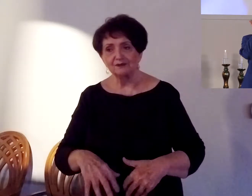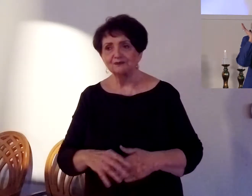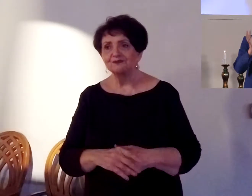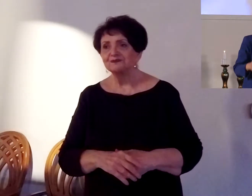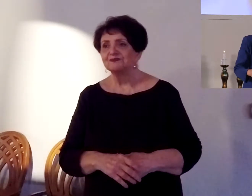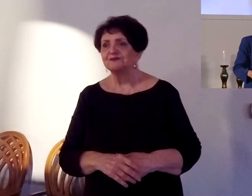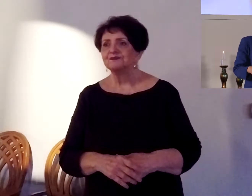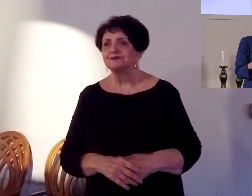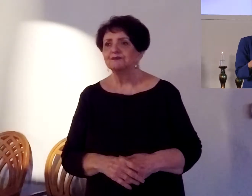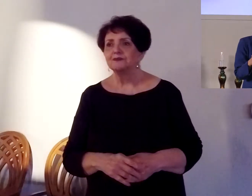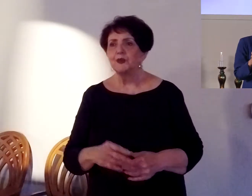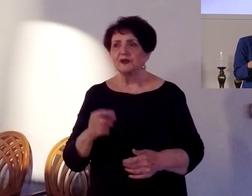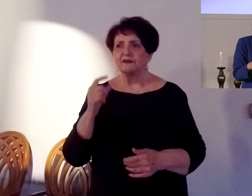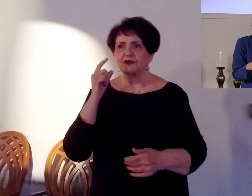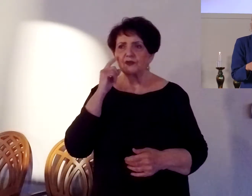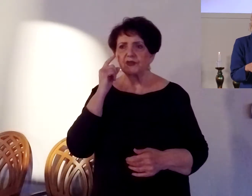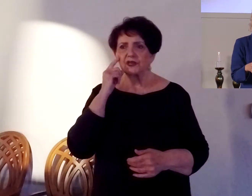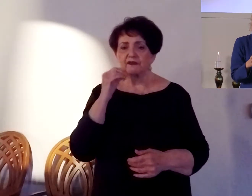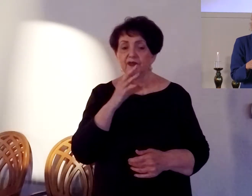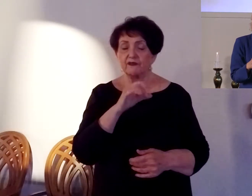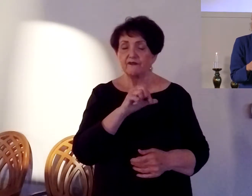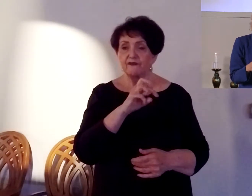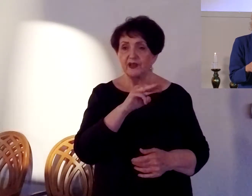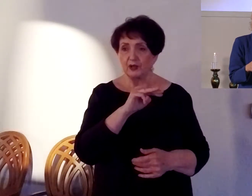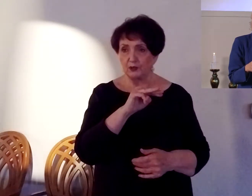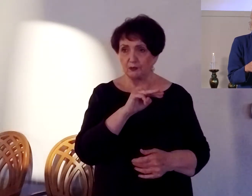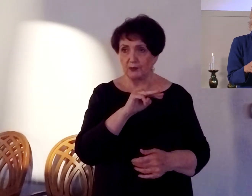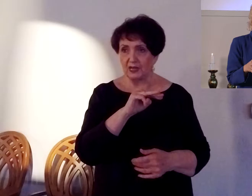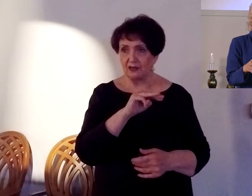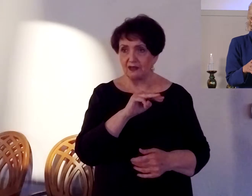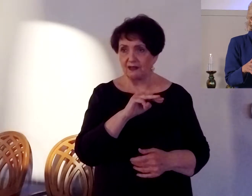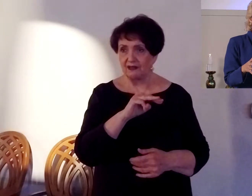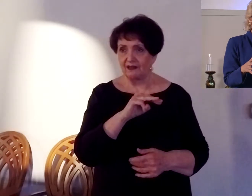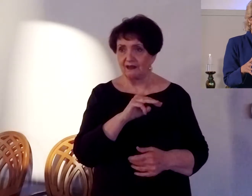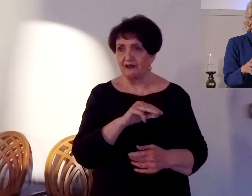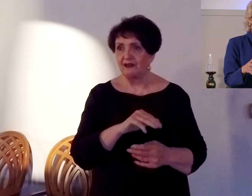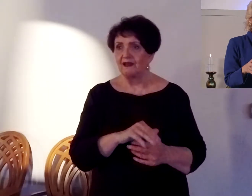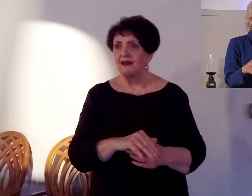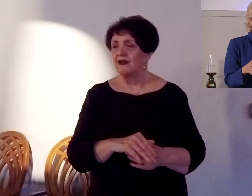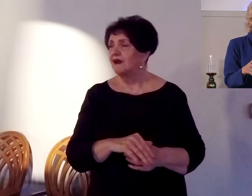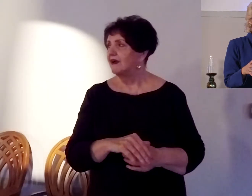of this film, if you think of the film, so